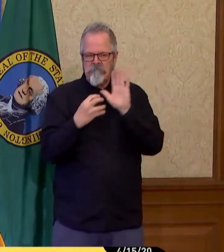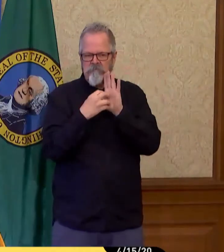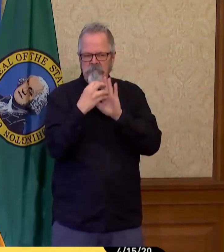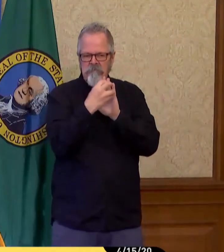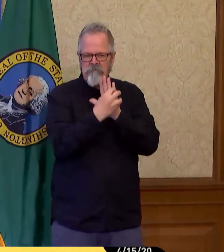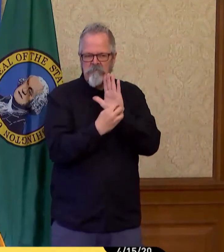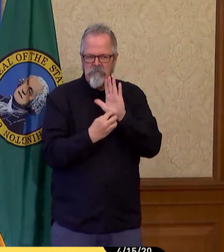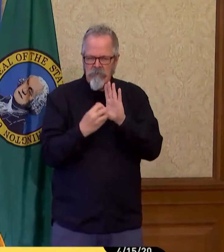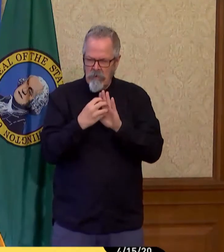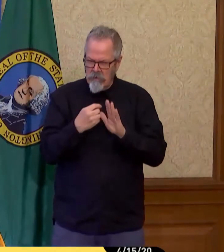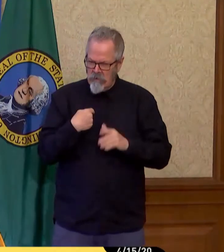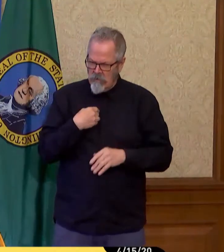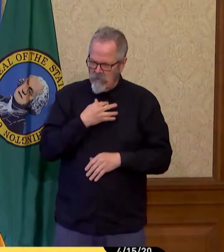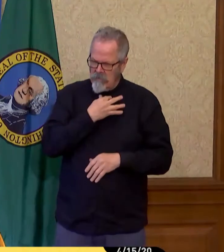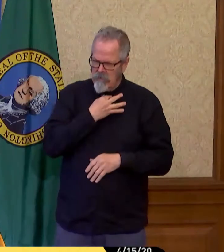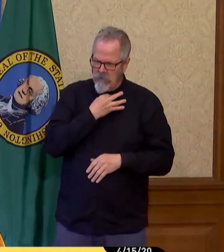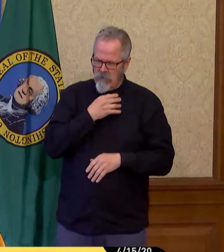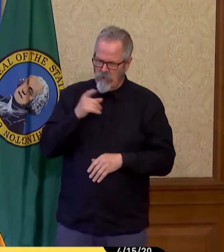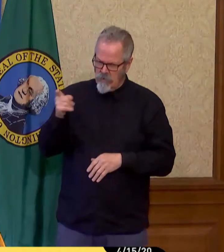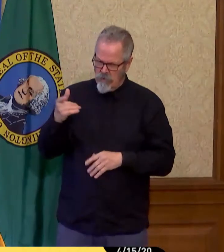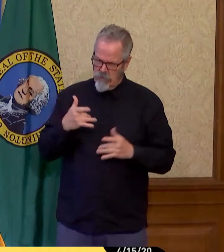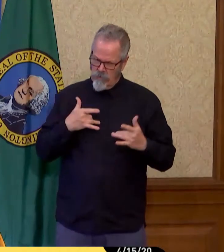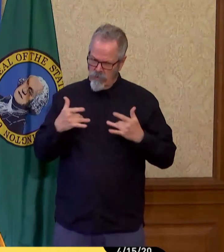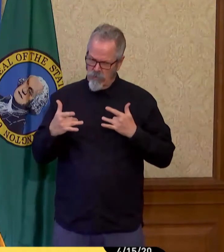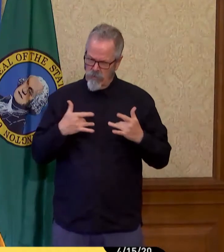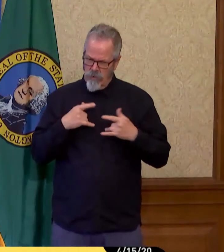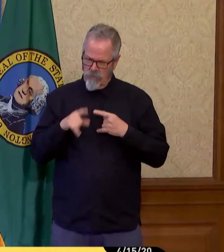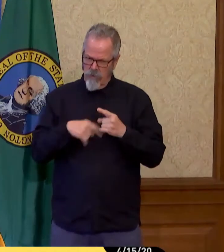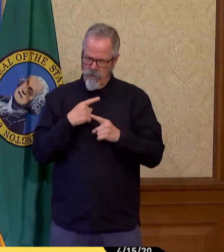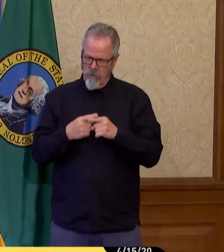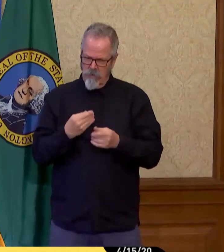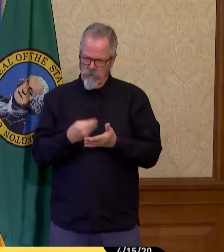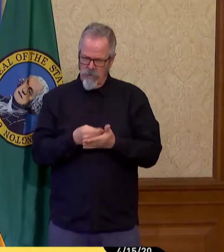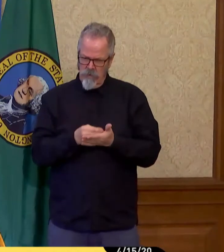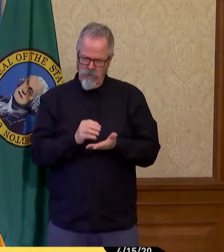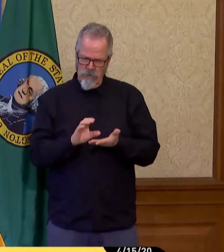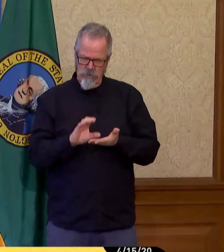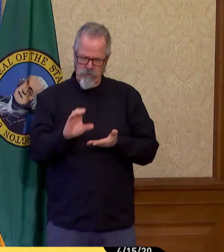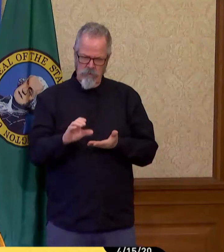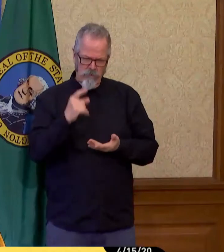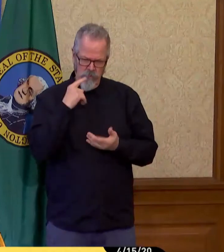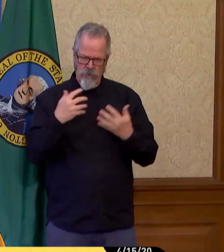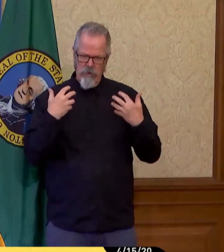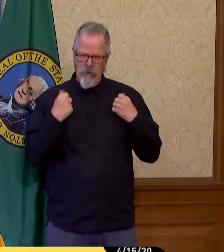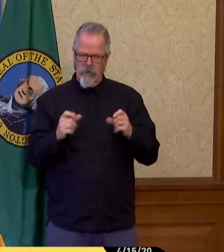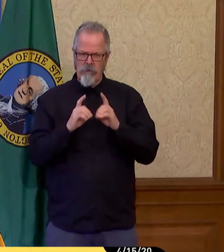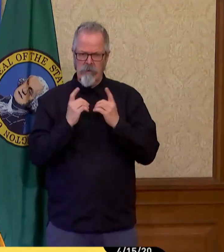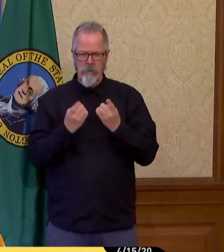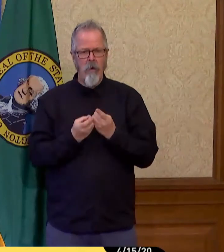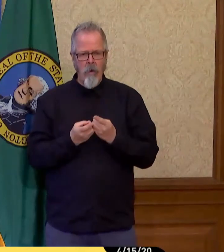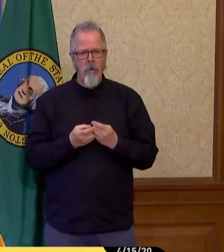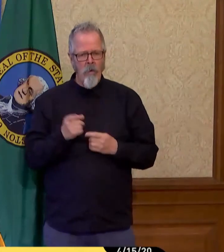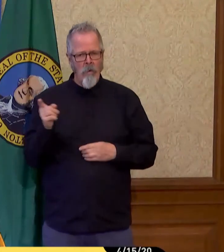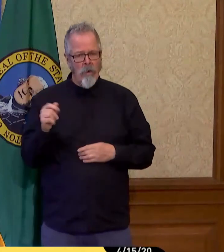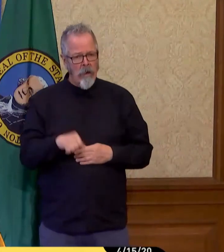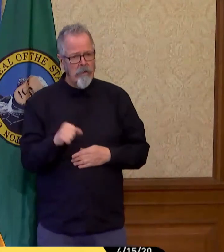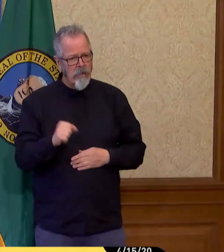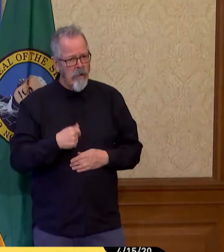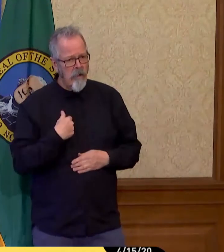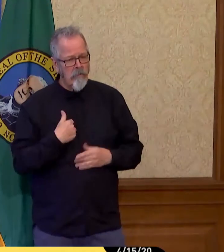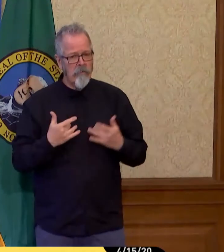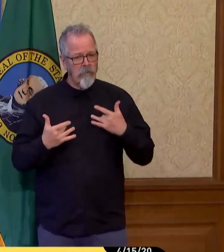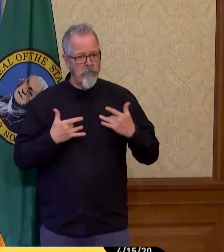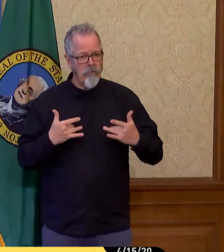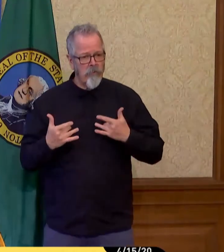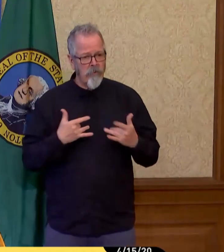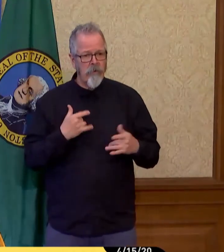our smaller counties have, 1, 2 people to tackle this. And the state is going to need to help